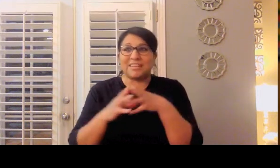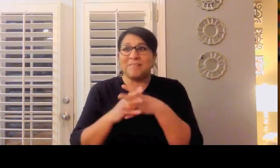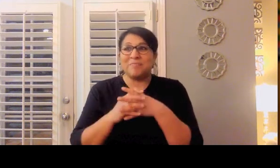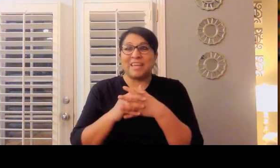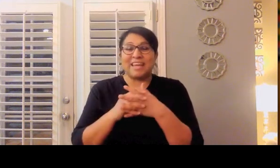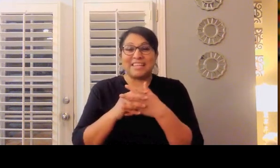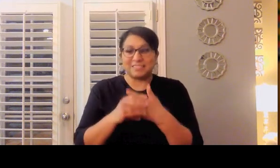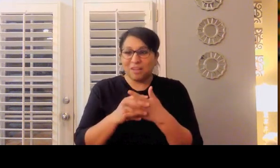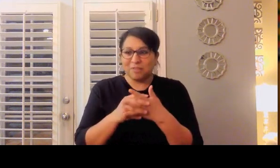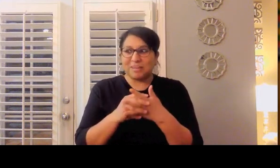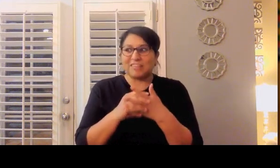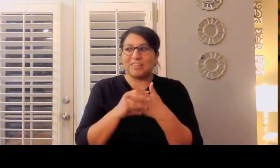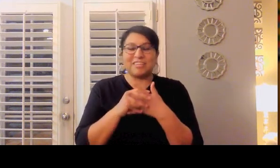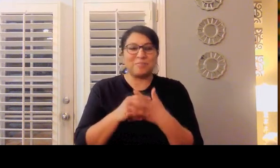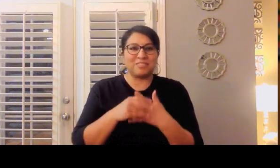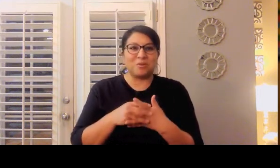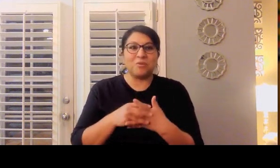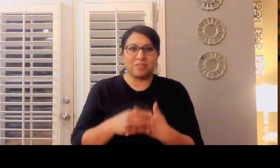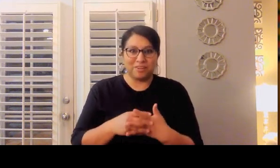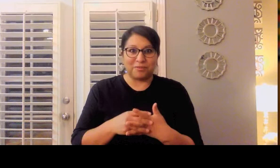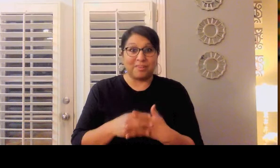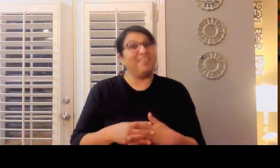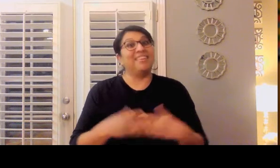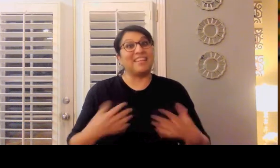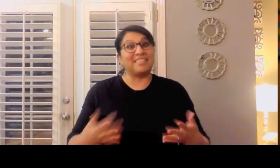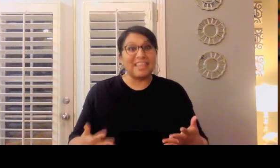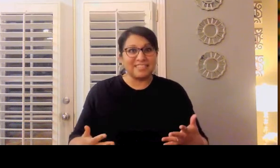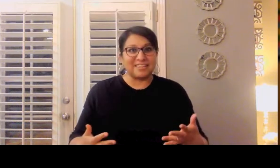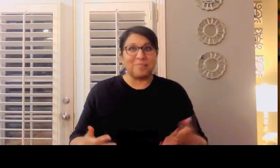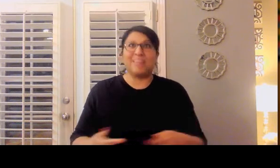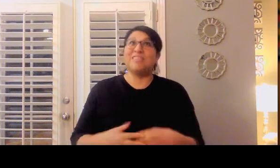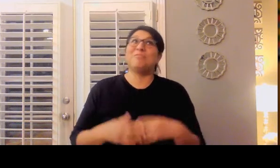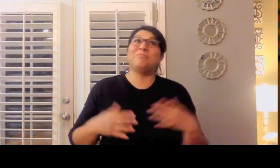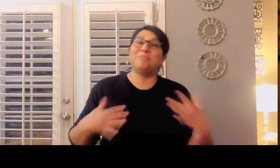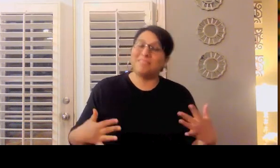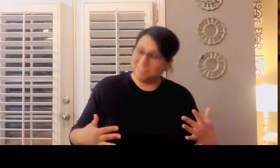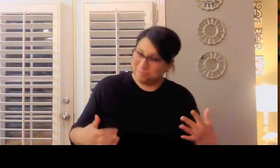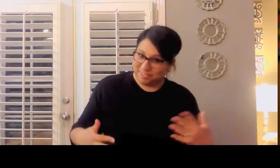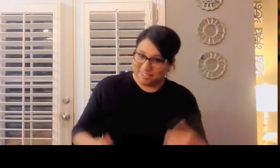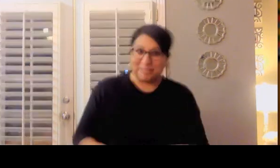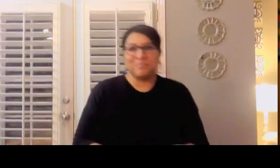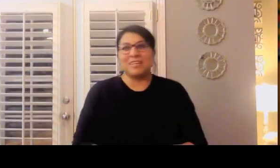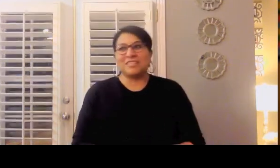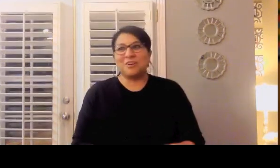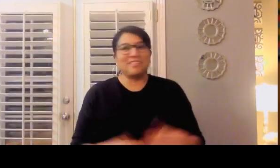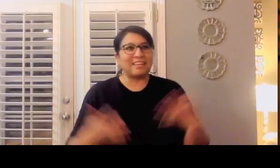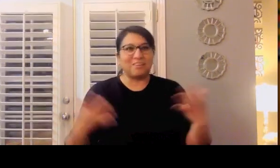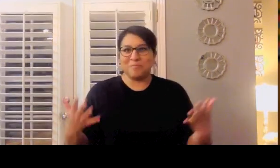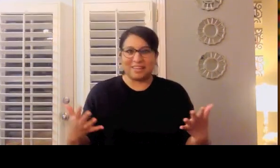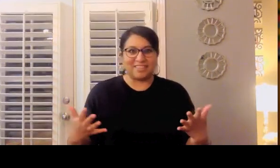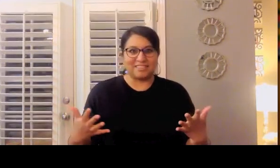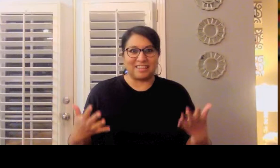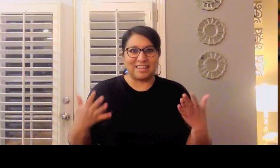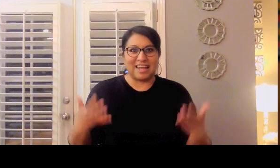leaves. And I saw them and I thought they were so cute. And then I tasted them and they were really, really good. So I was like,